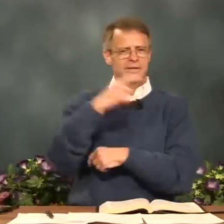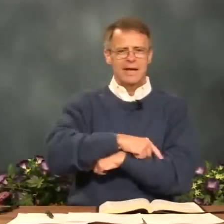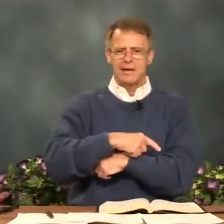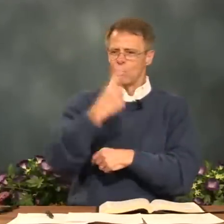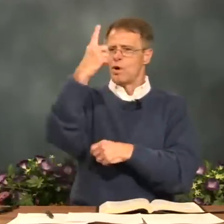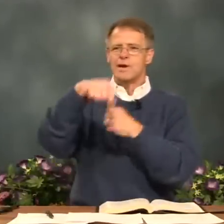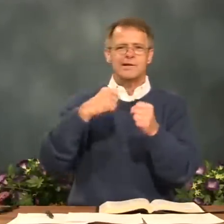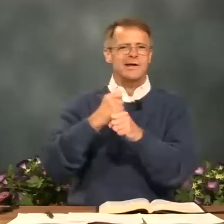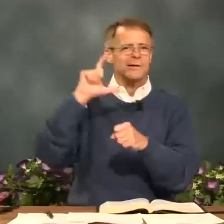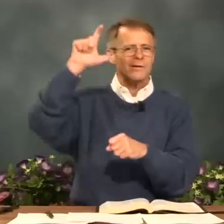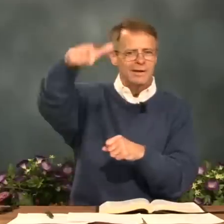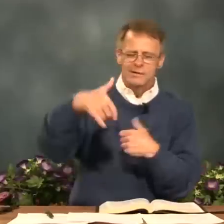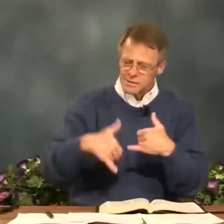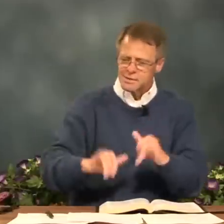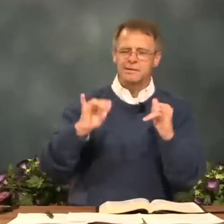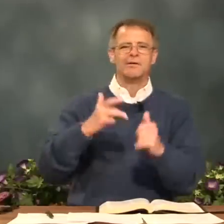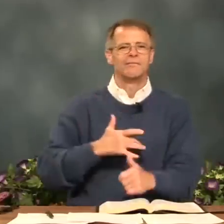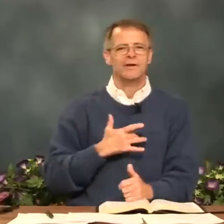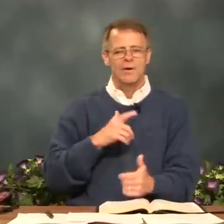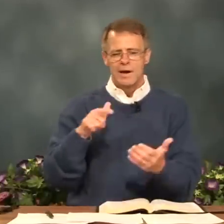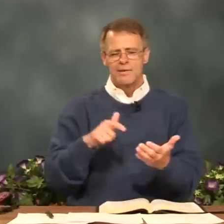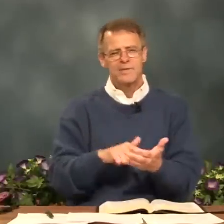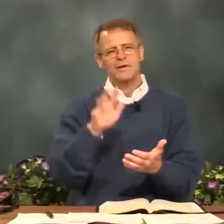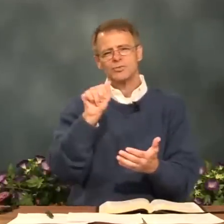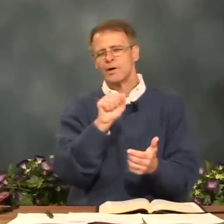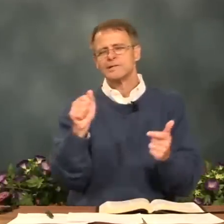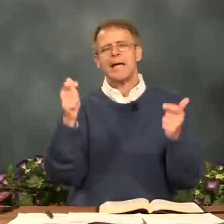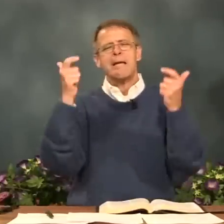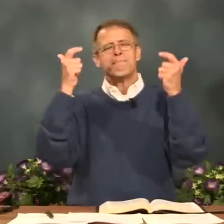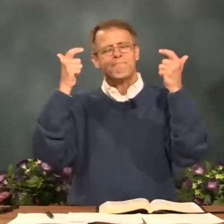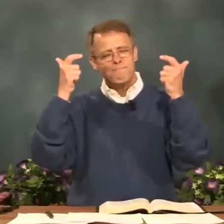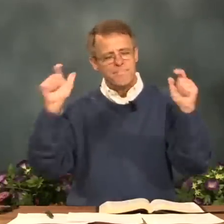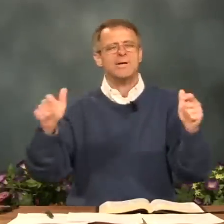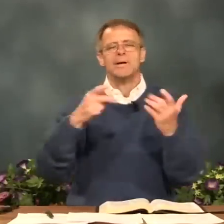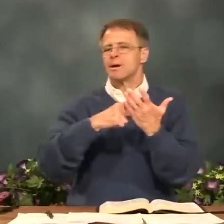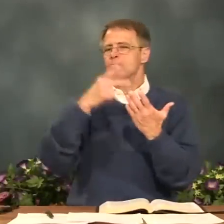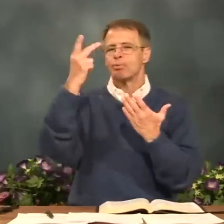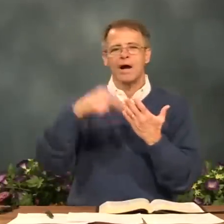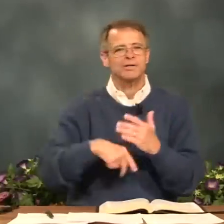today, 1 year later, still feel this was a big